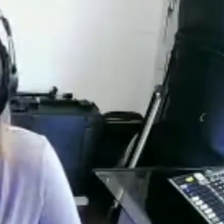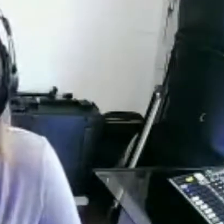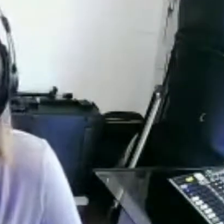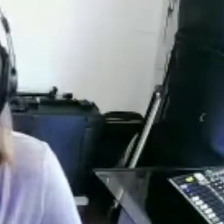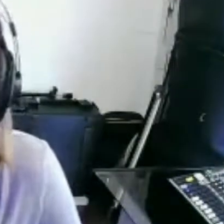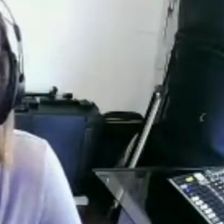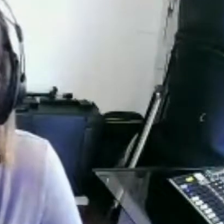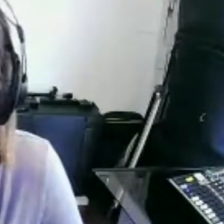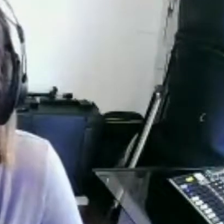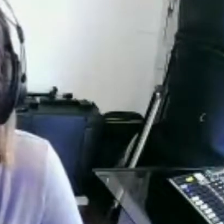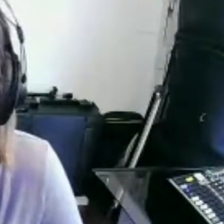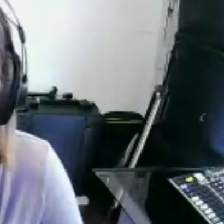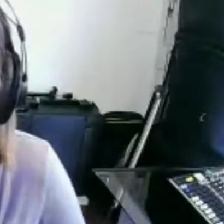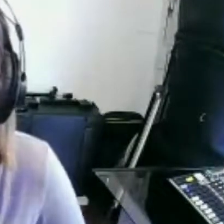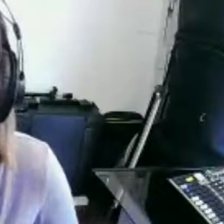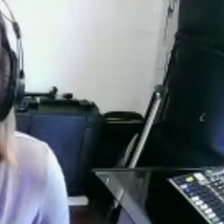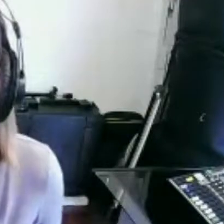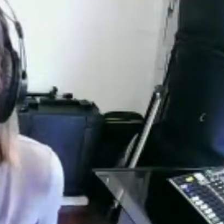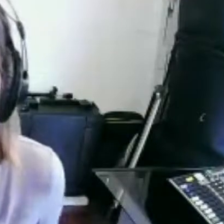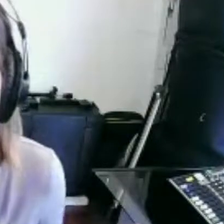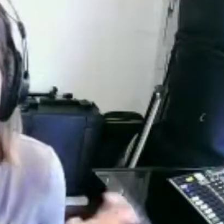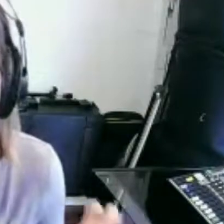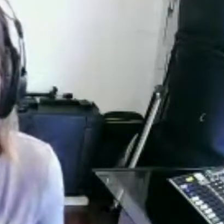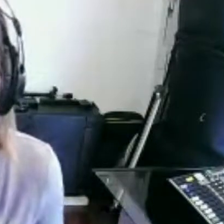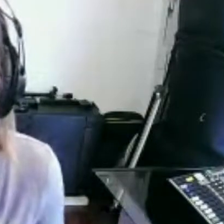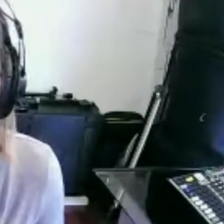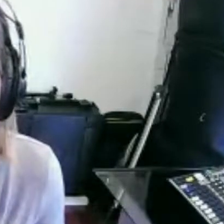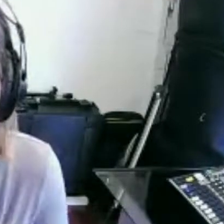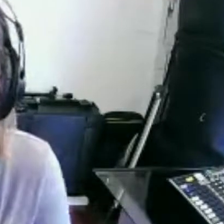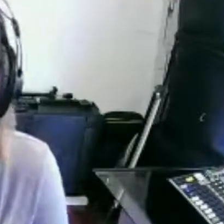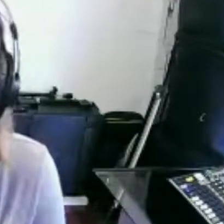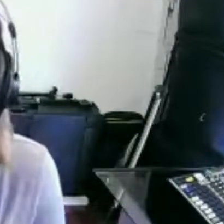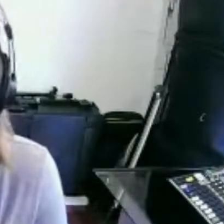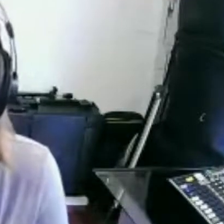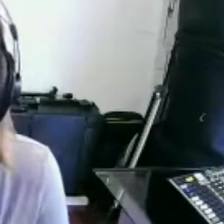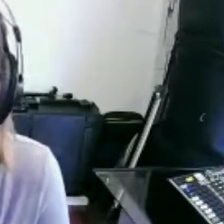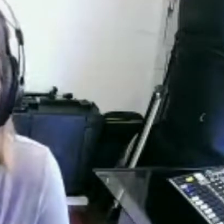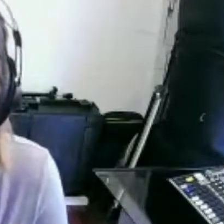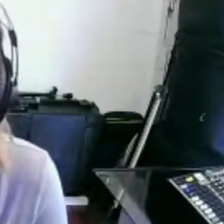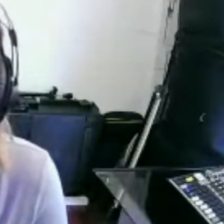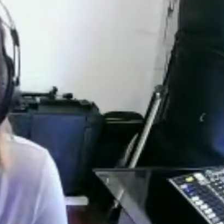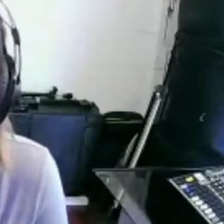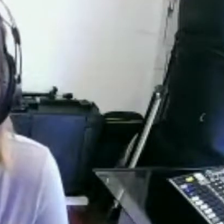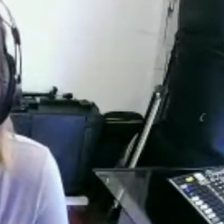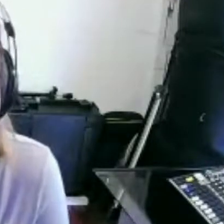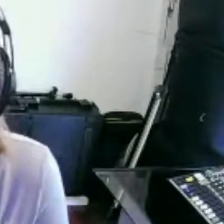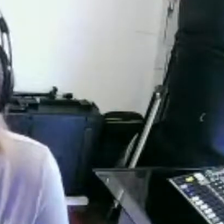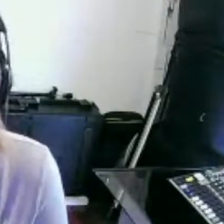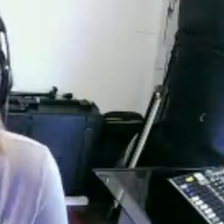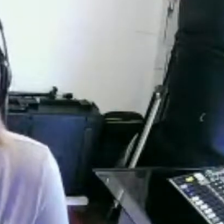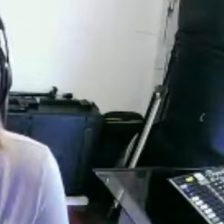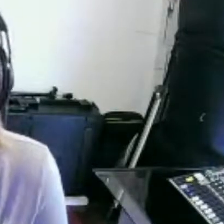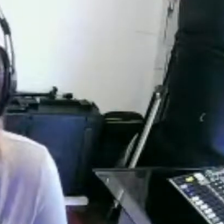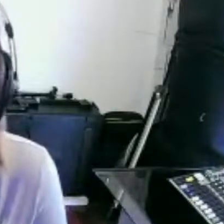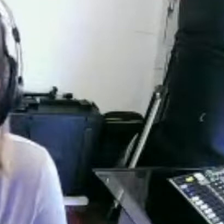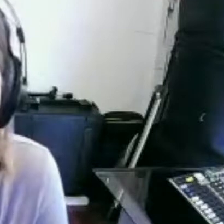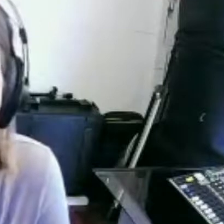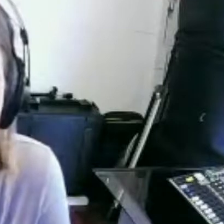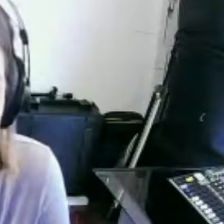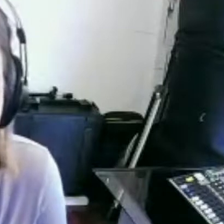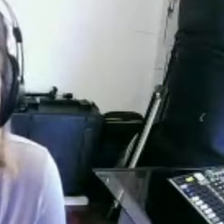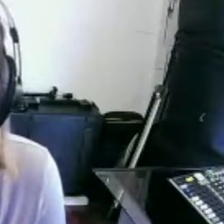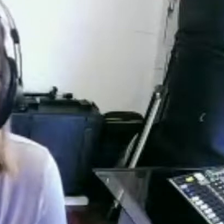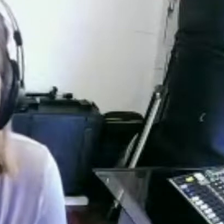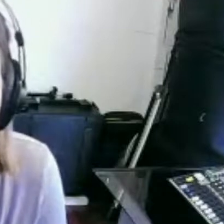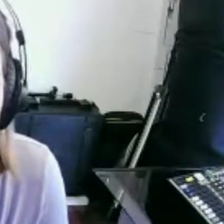much as possible. Tanya is raising her 2 teenage, beautiful daughters in Victoria, BC, with her beautiful husband